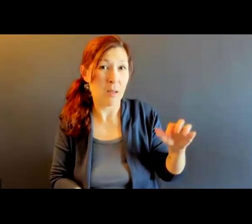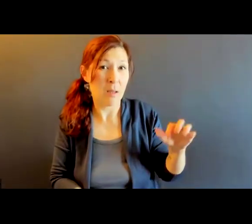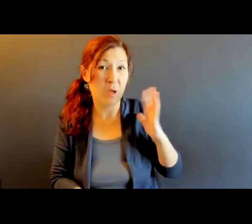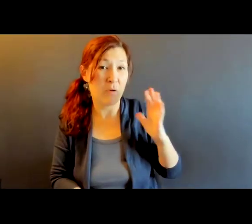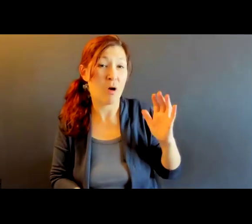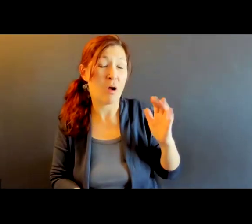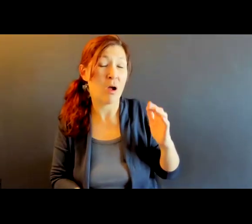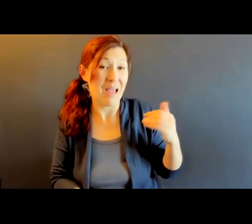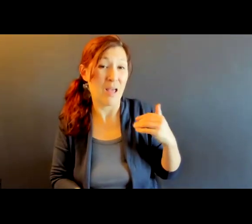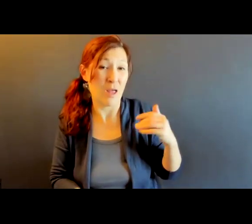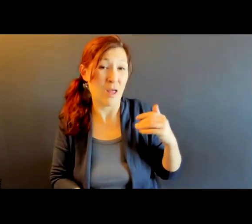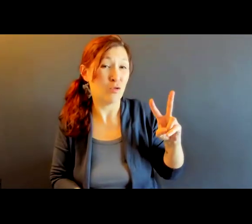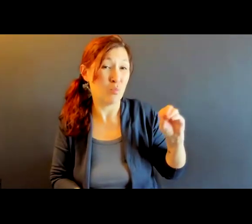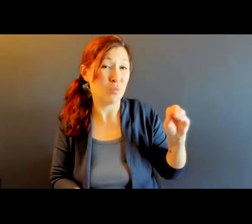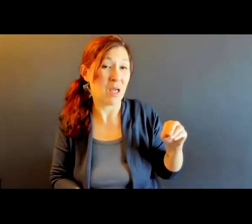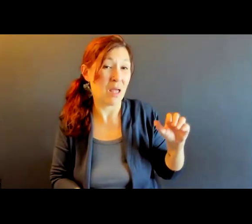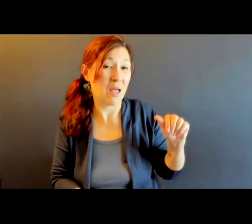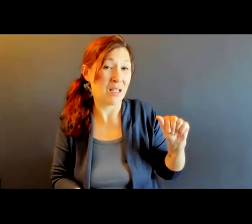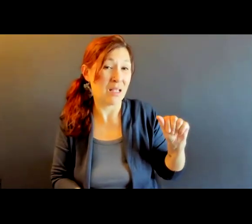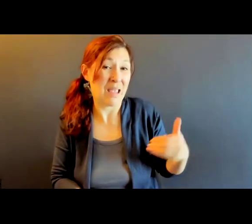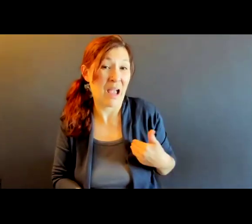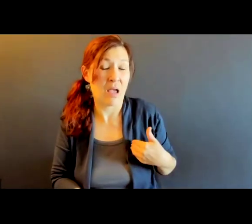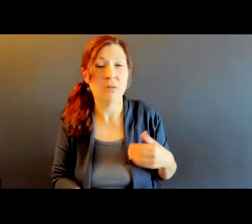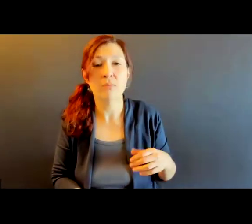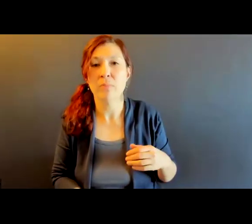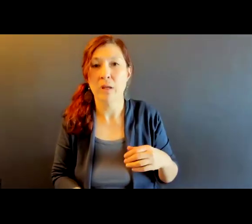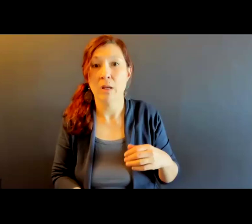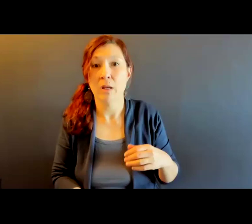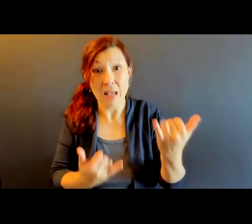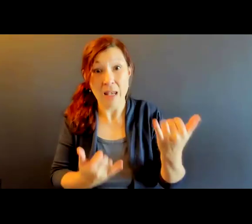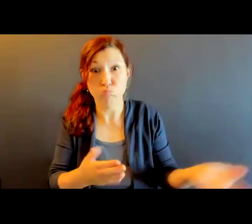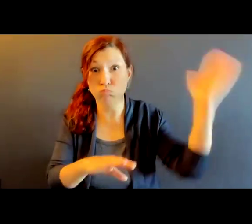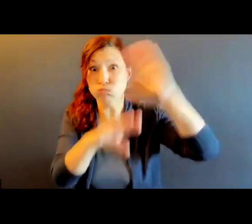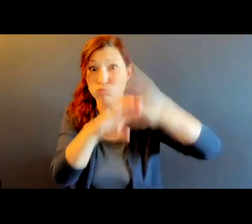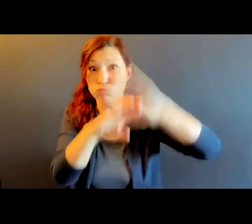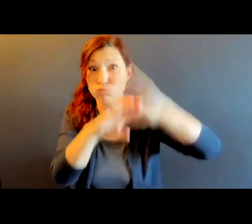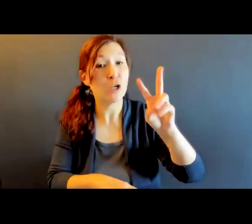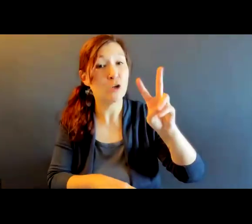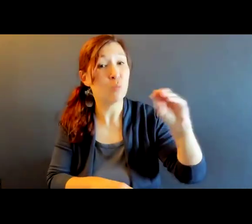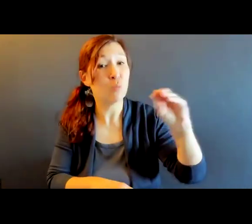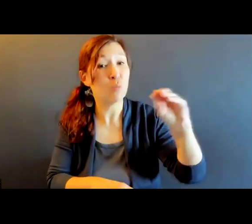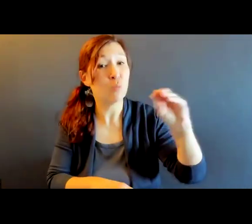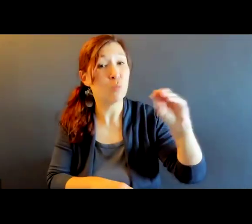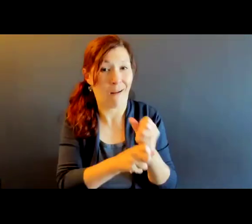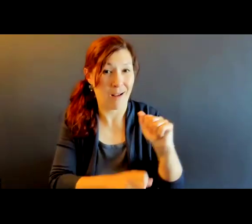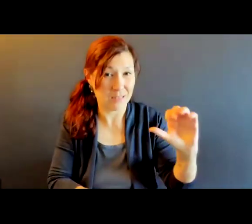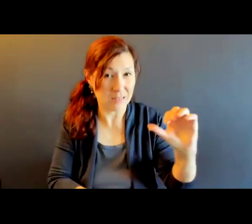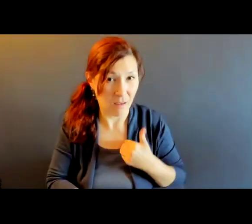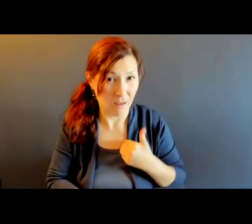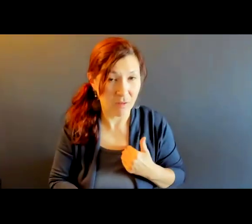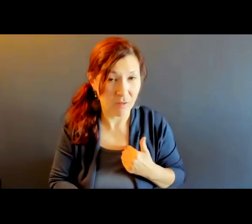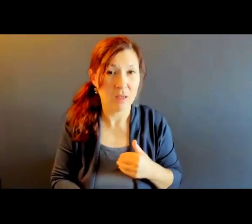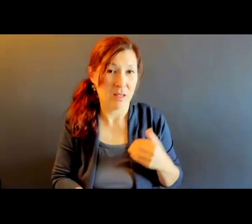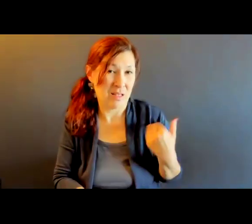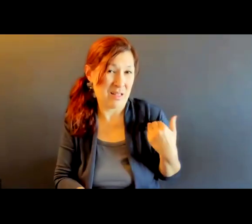back then. And I'm just proud to say now that 92% have AC. And this summer, we also